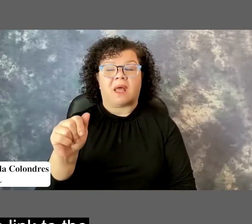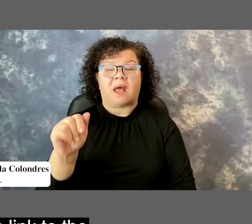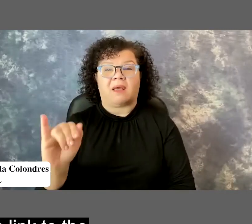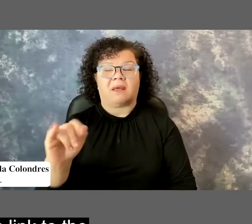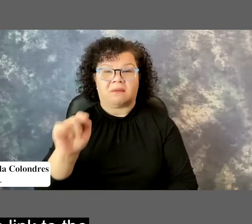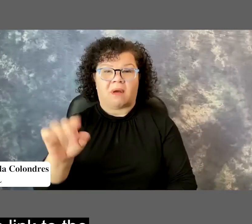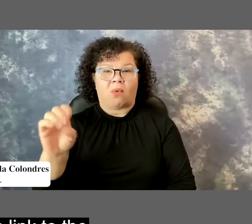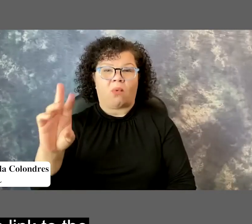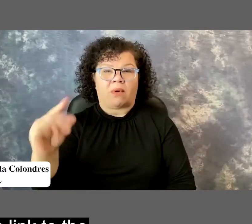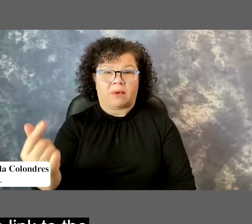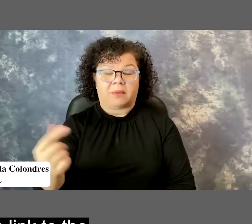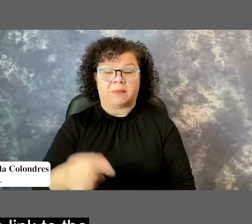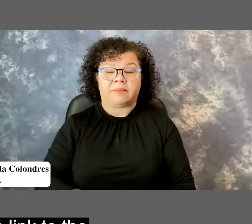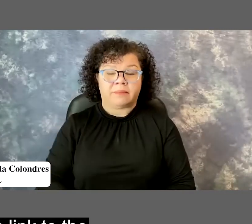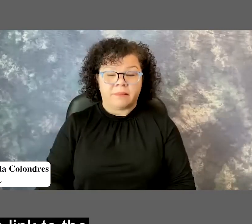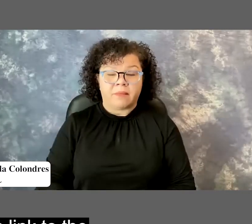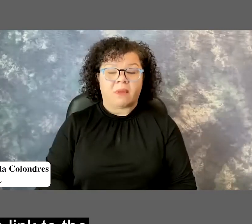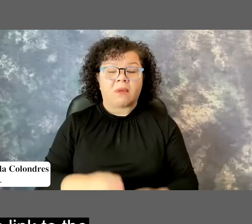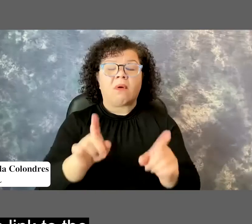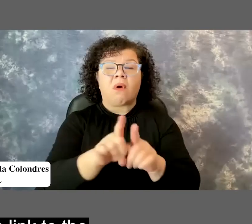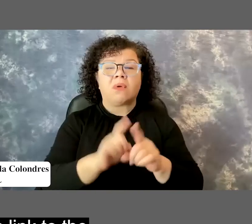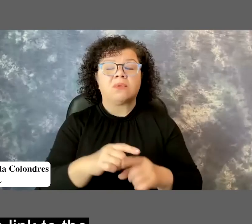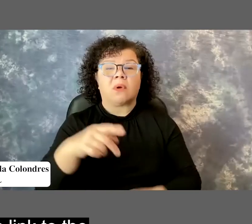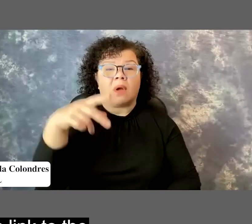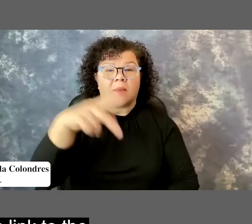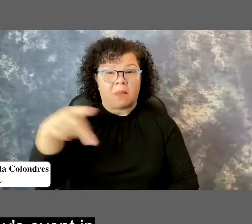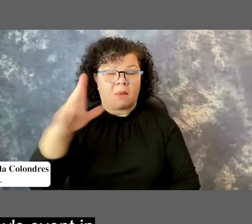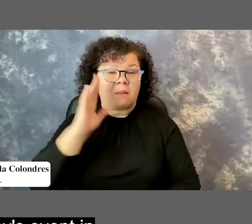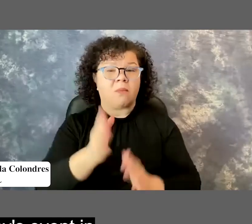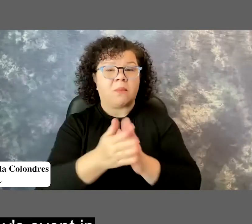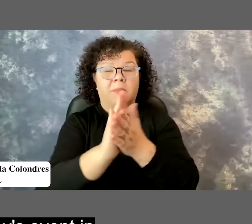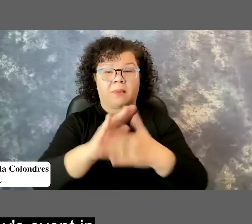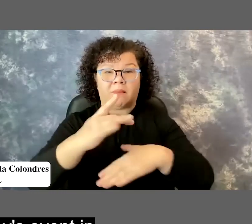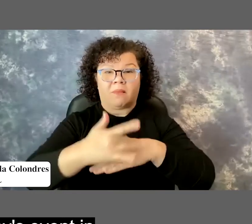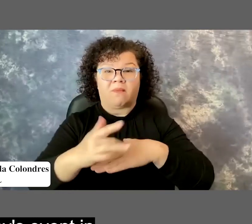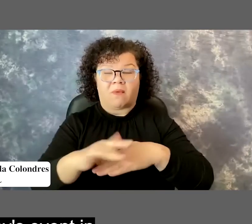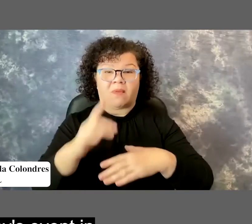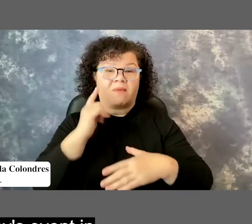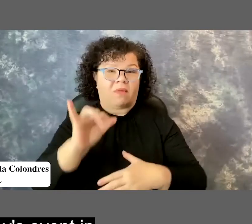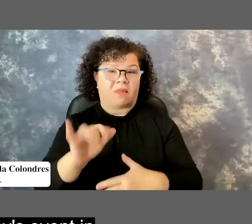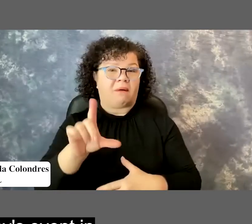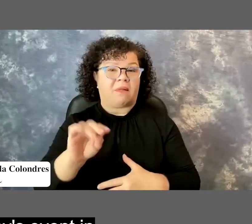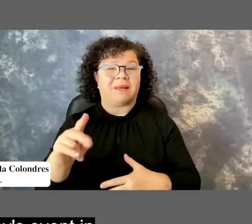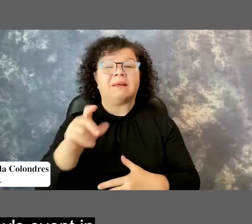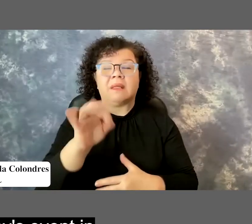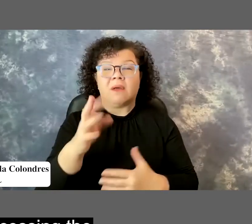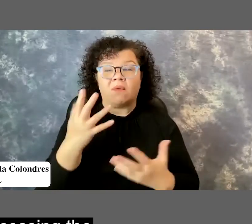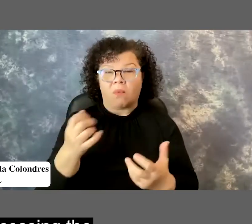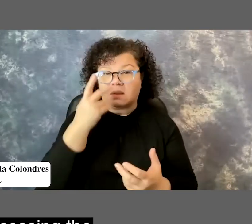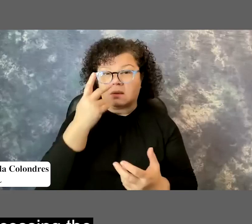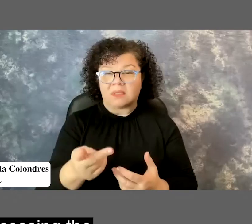We will also drop a link to the PowerPoint for today's event in the chat in case accessing the